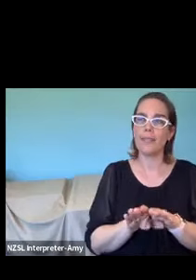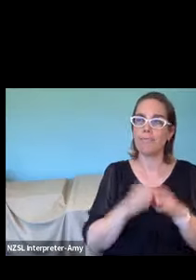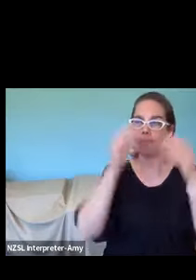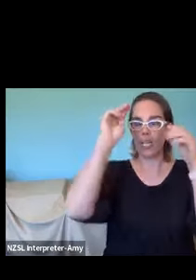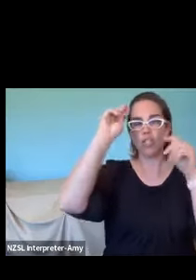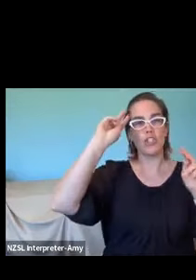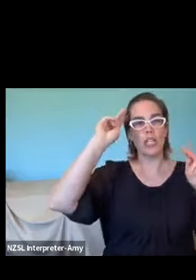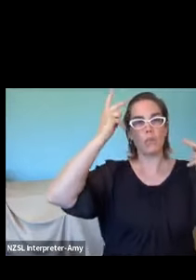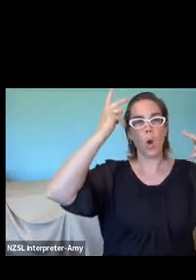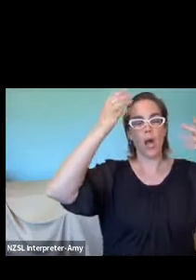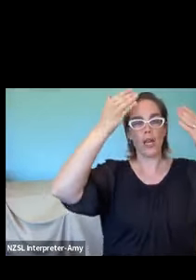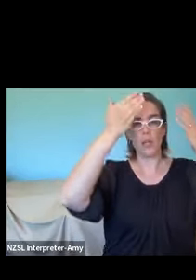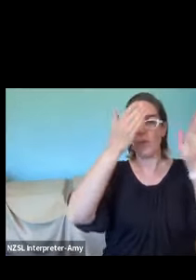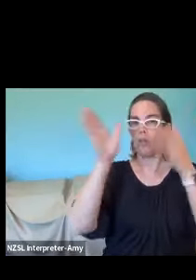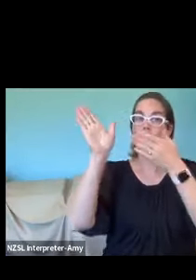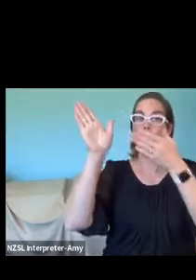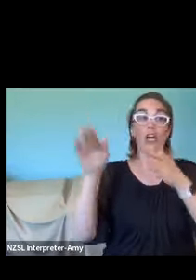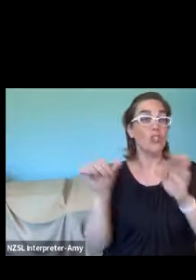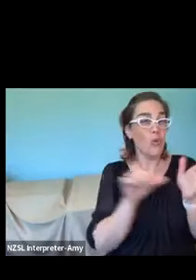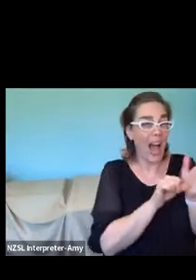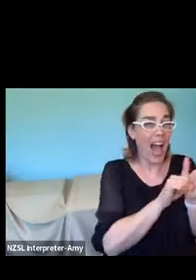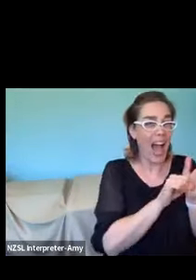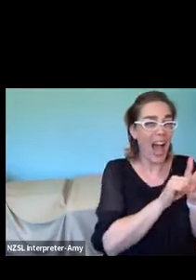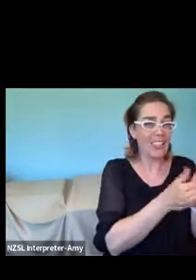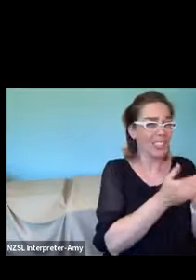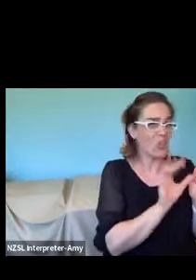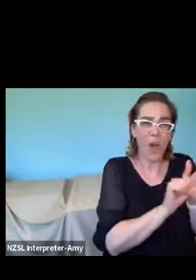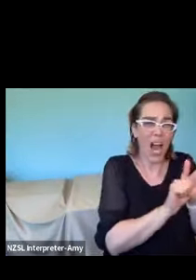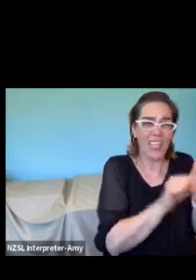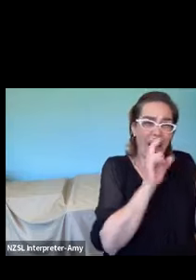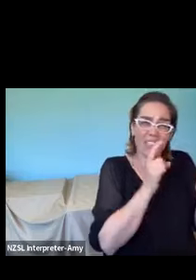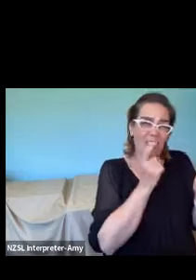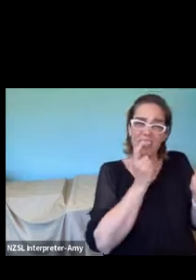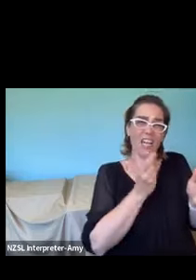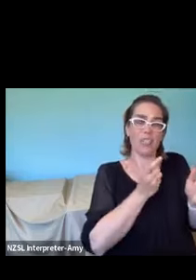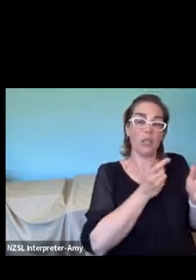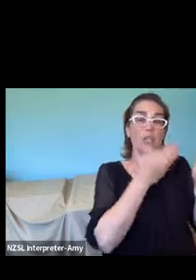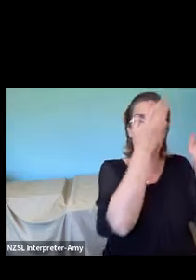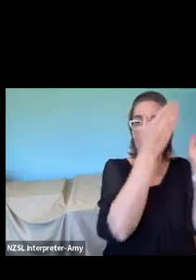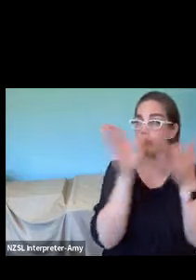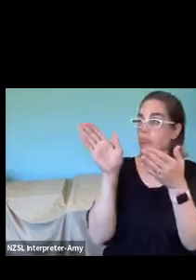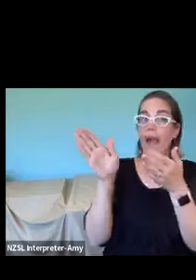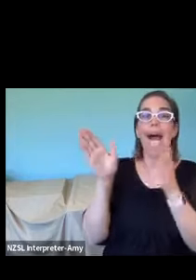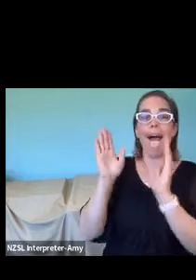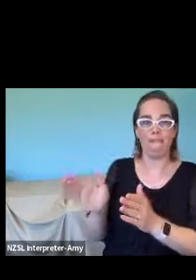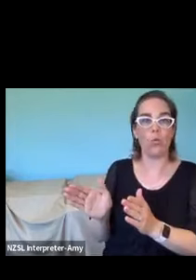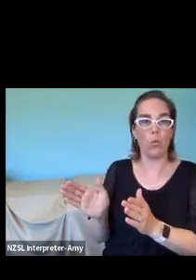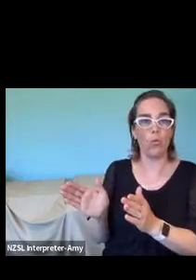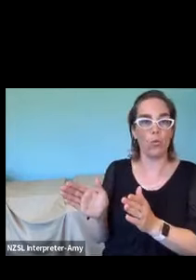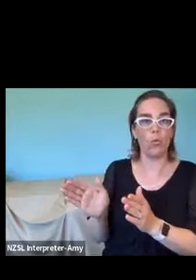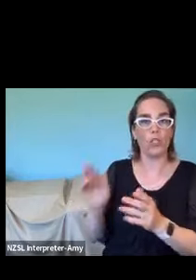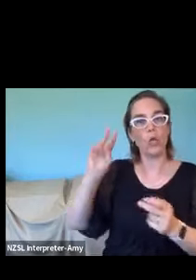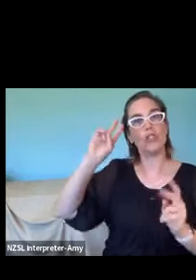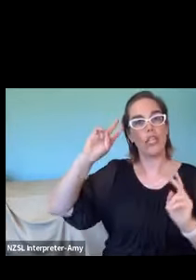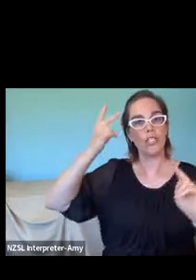of it's too hard, we don't have the money, to, well, we have to do it, so we're going to make it happen.